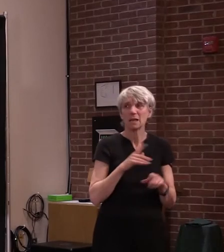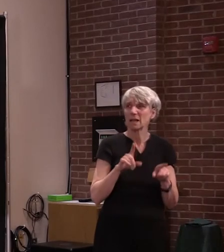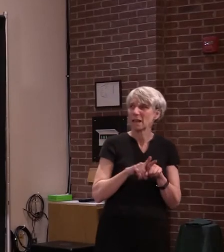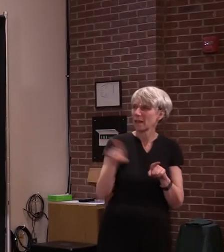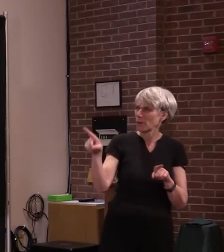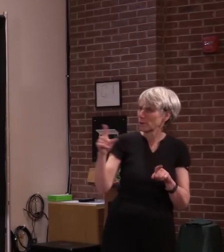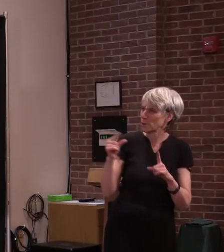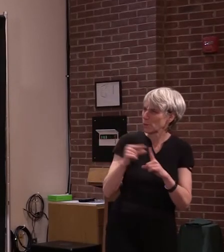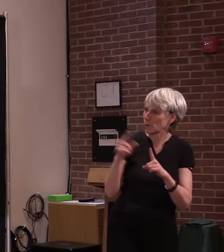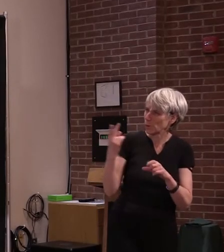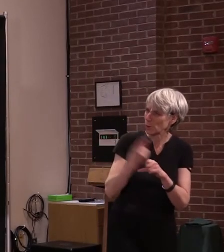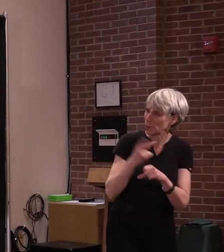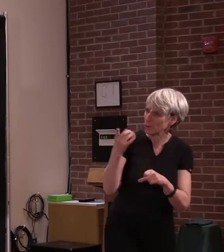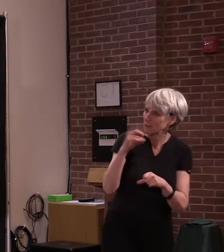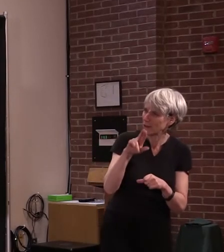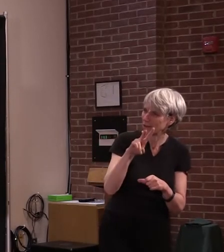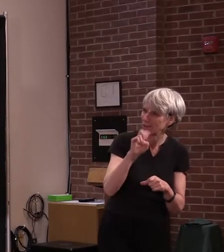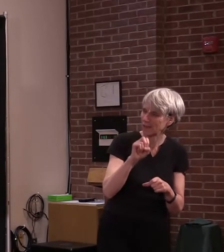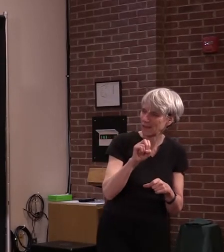term?